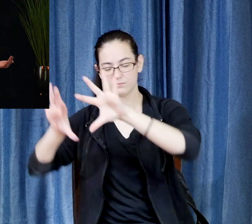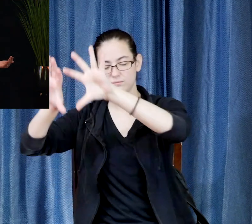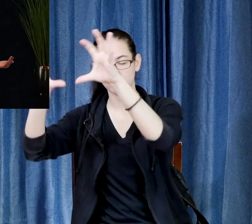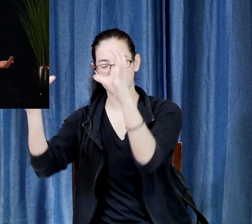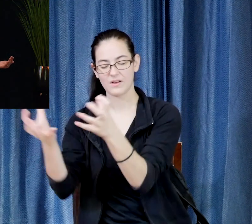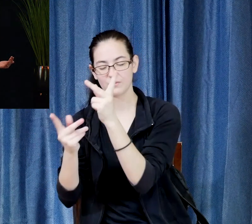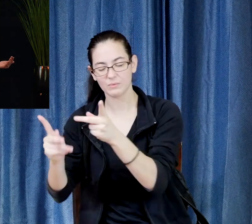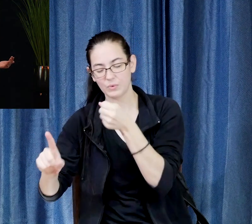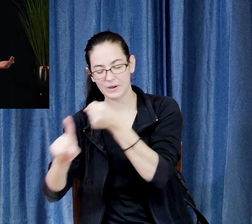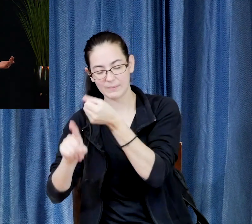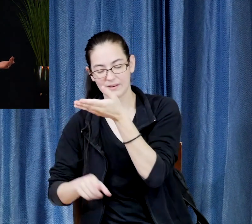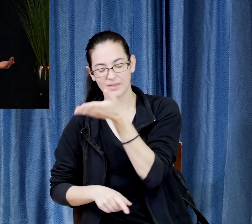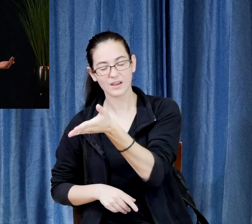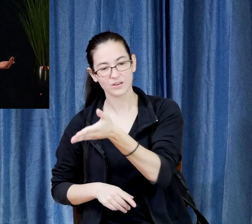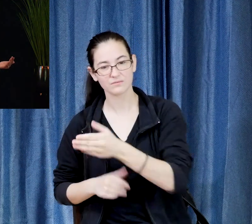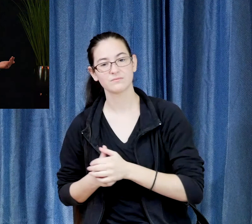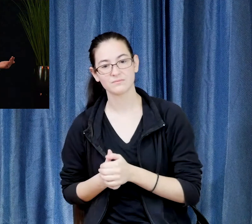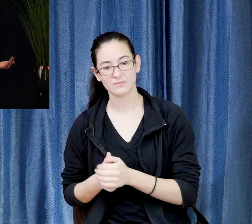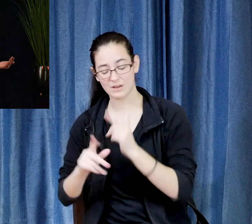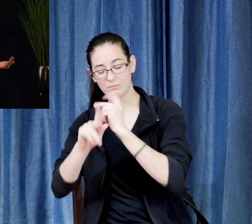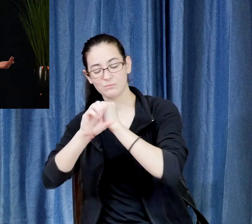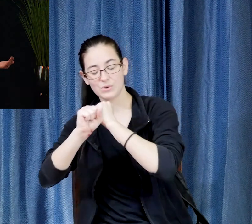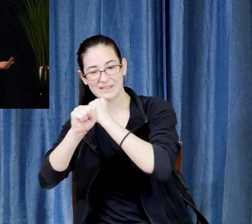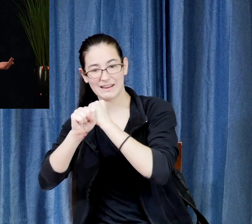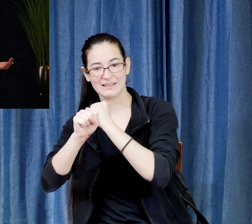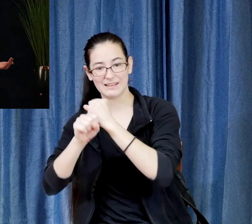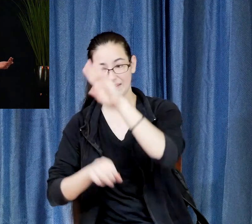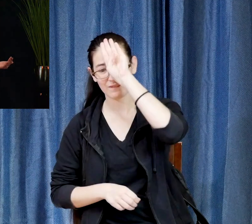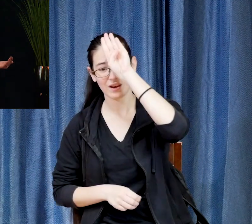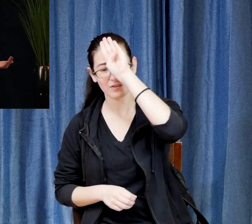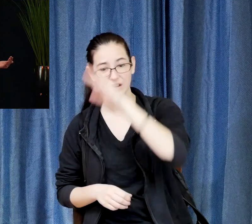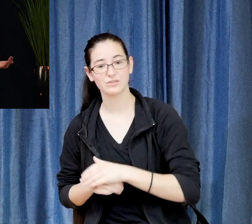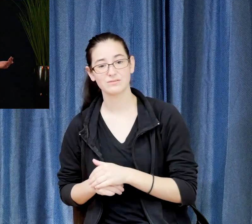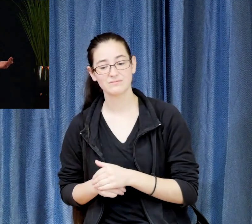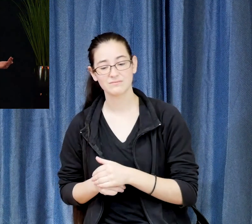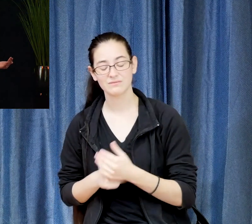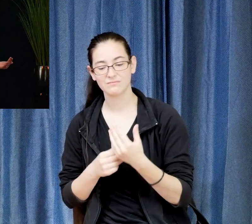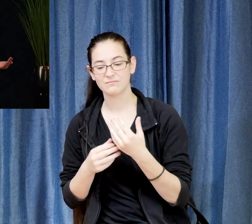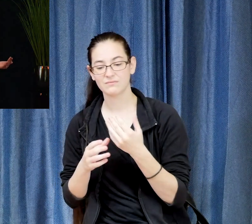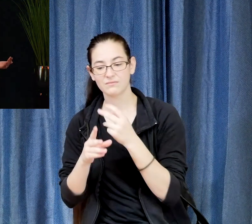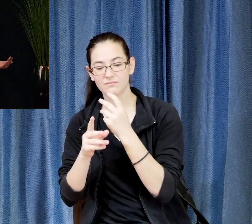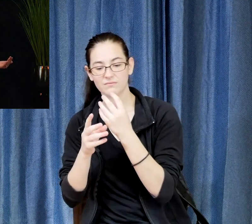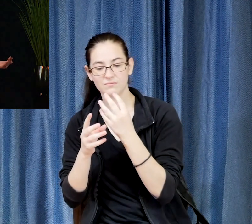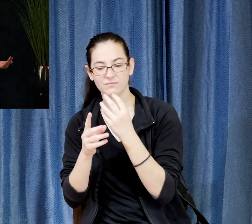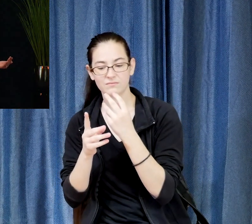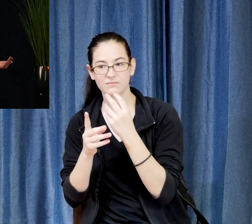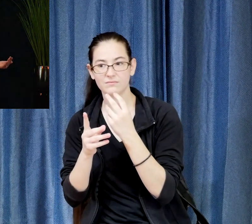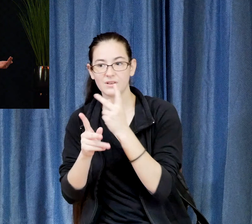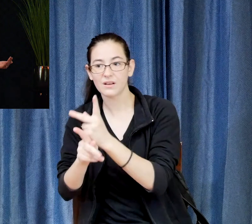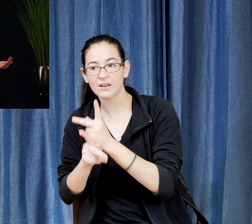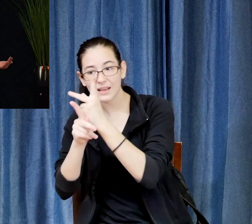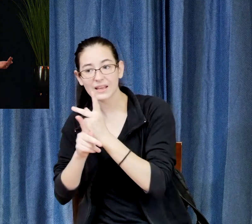shoring up the firefighters, comforting the afflicted, the weary, the